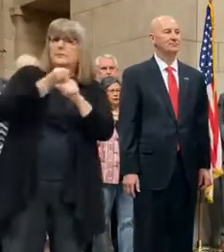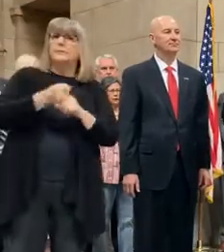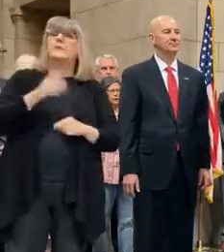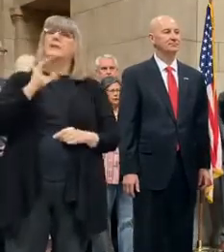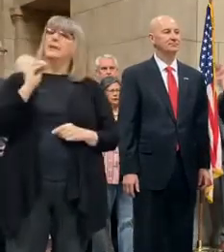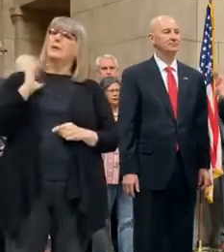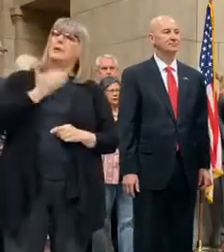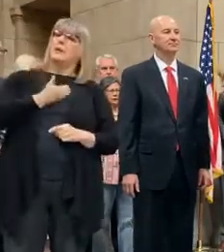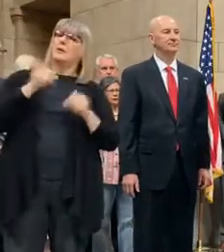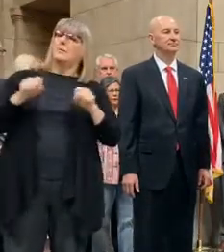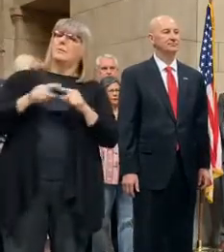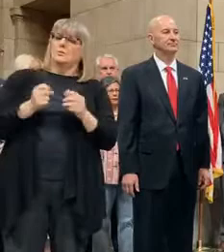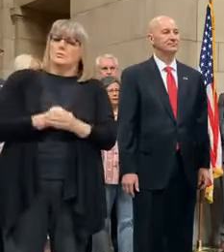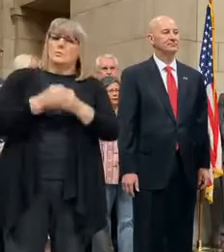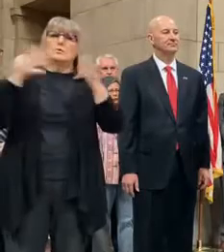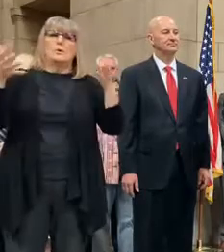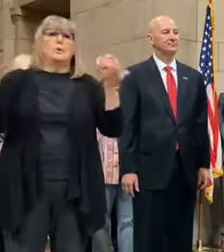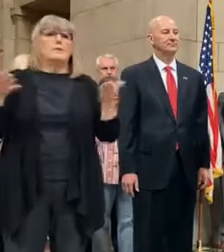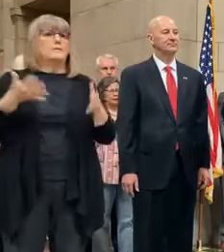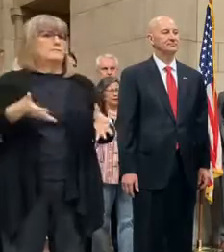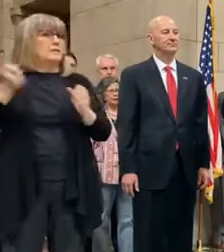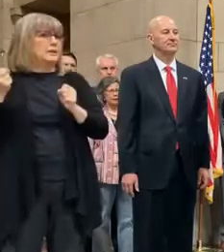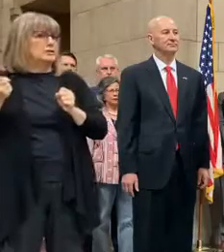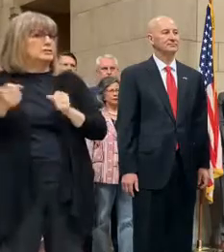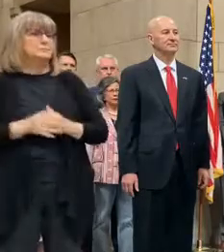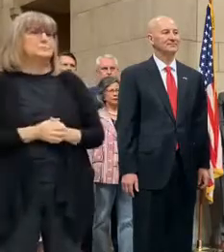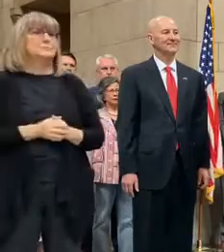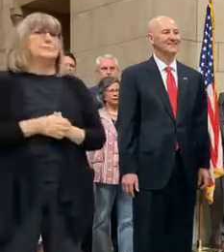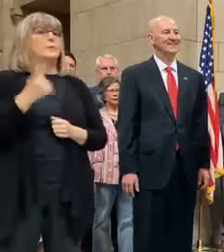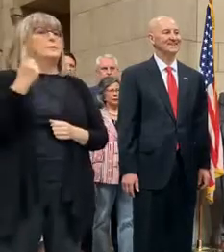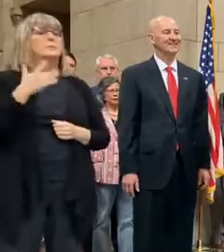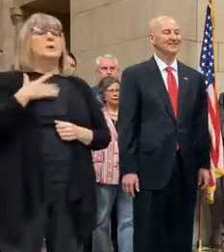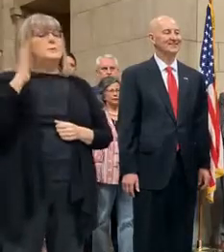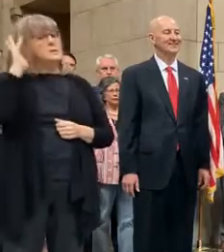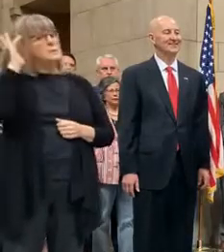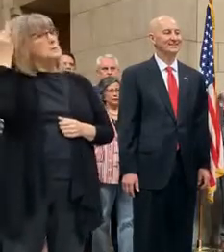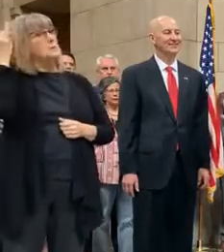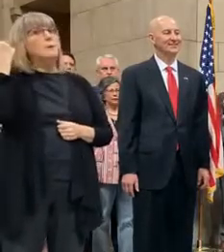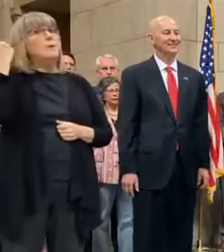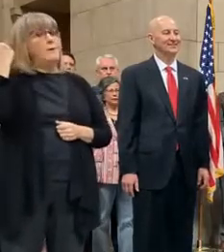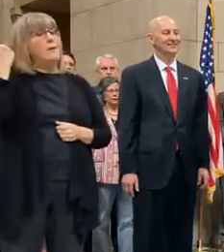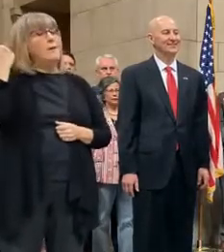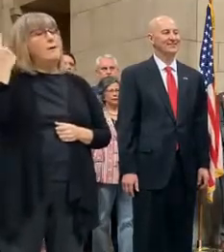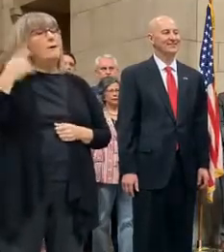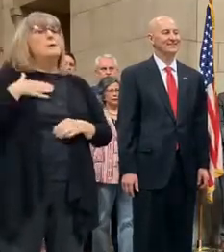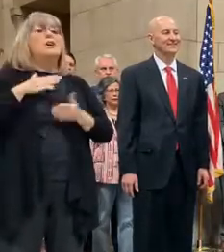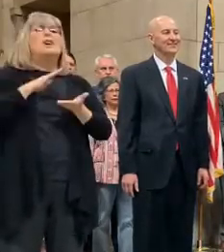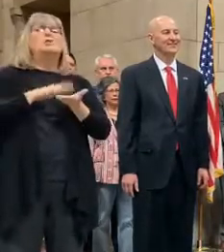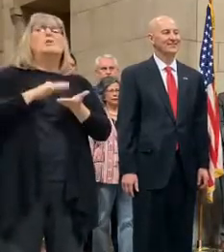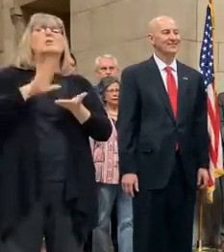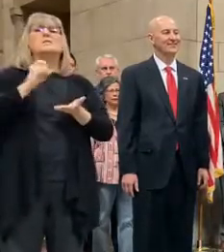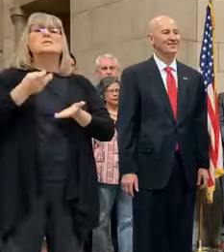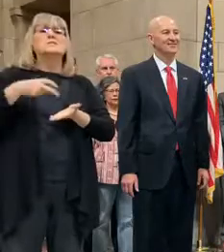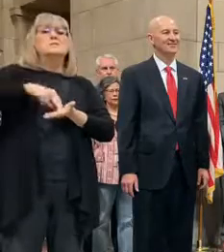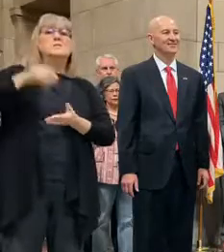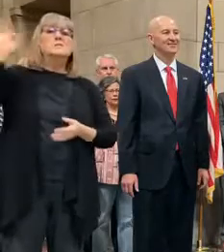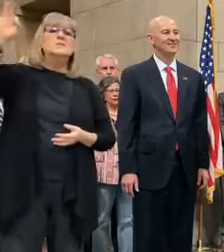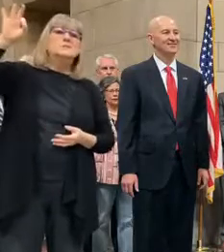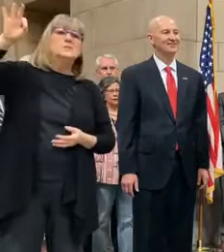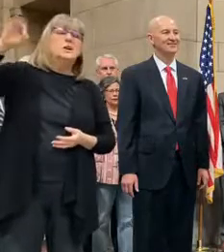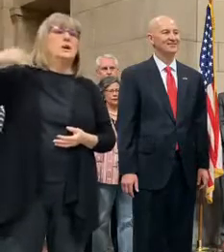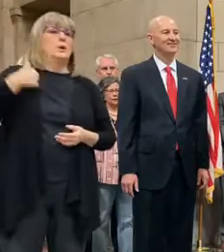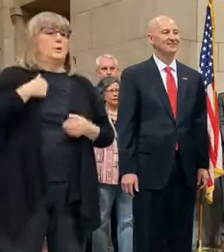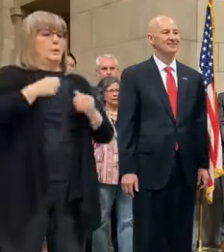on our ability to grow the state faster. Now, this is one of my pet peeves, if you will, or maybe one of my soapbox issues, that we grew